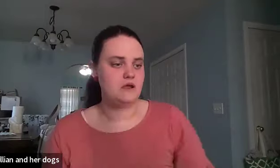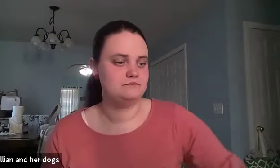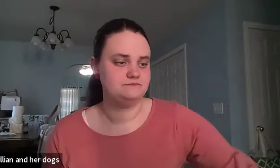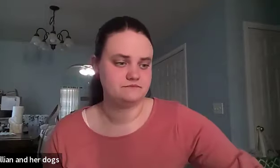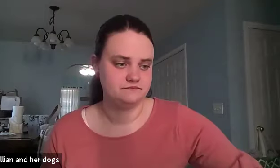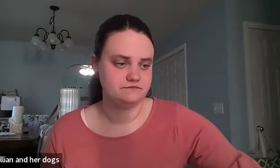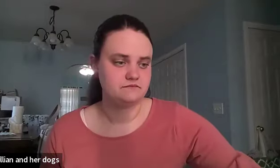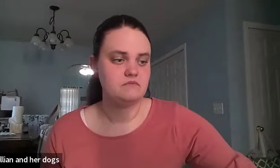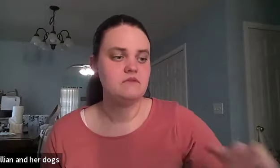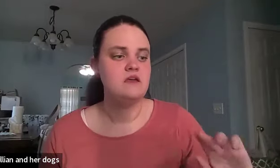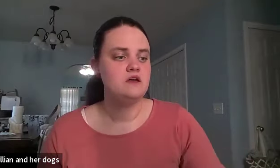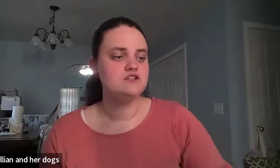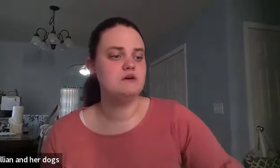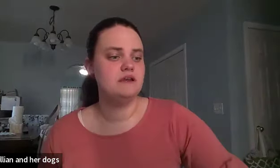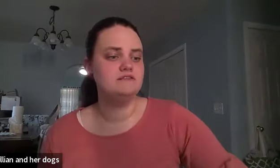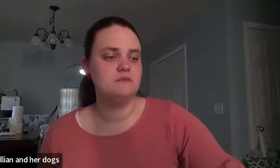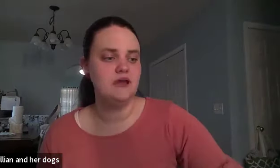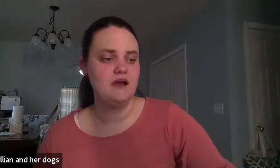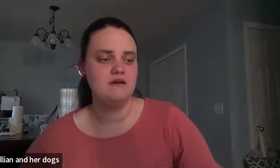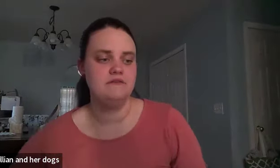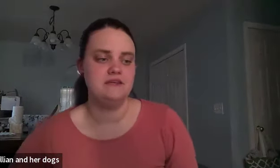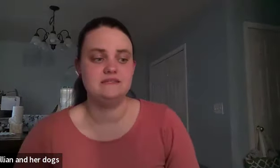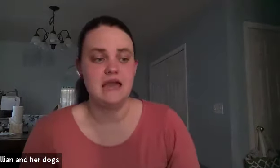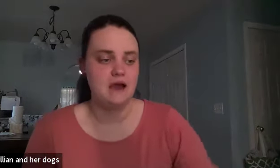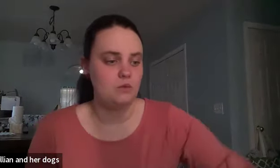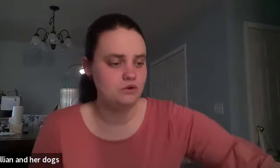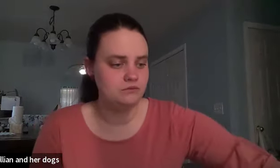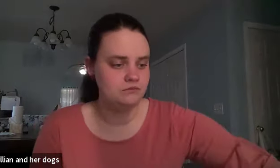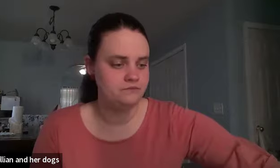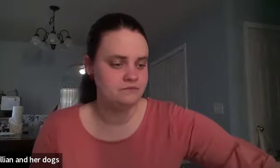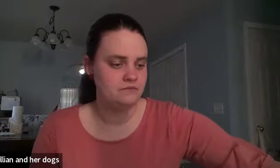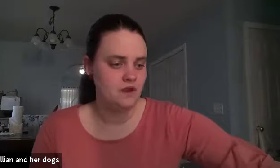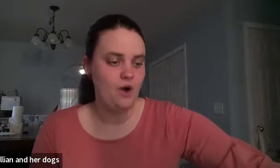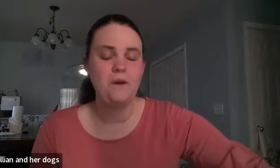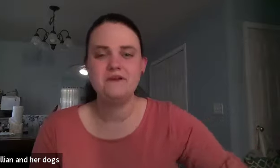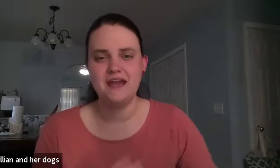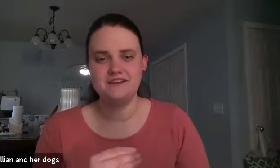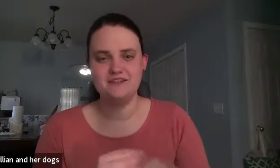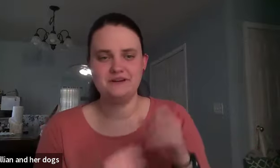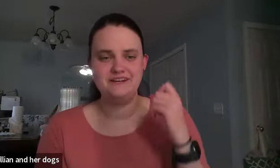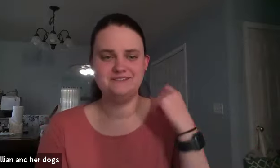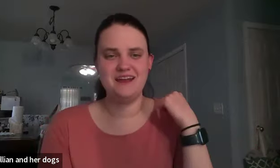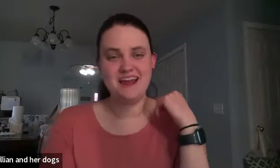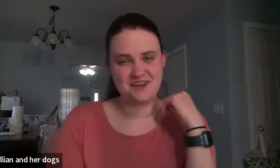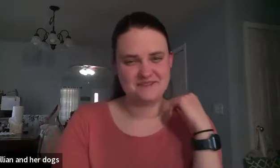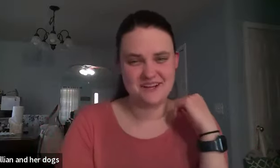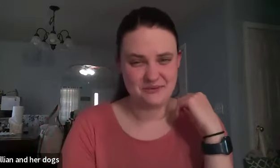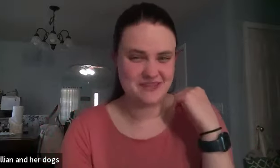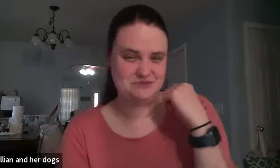Okay. So our next one we have is owl. Oh, I'm going to add another one here. Sorry, I just thought of another one that's